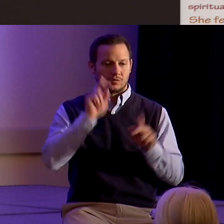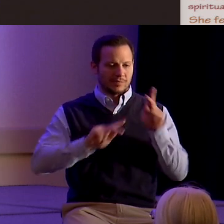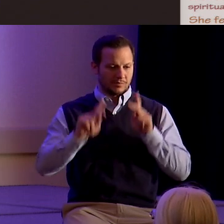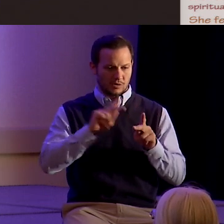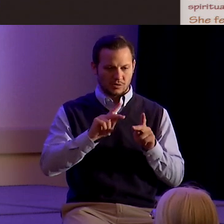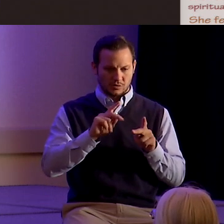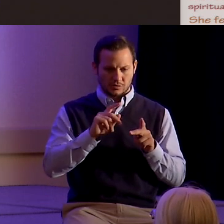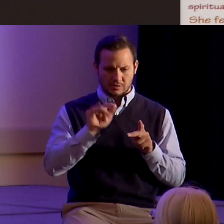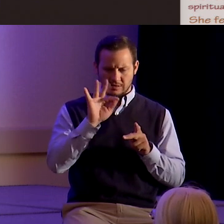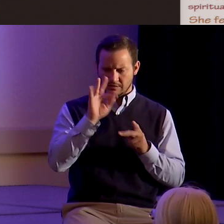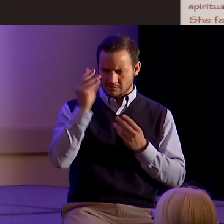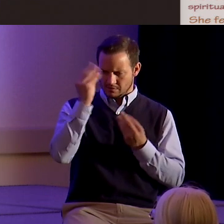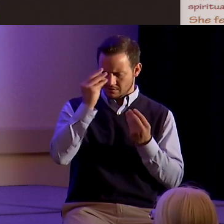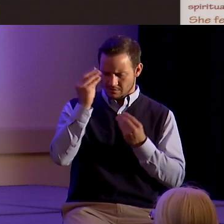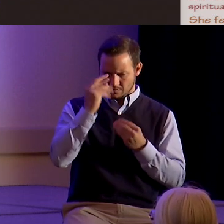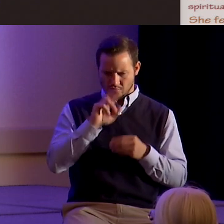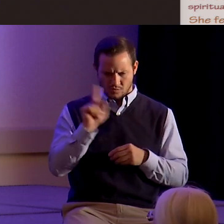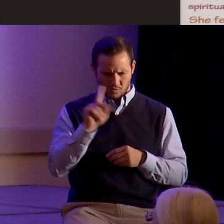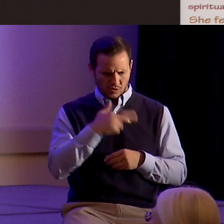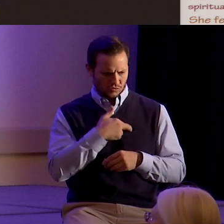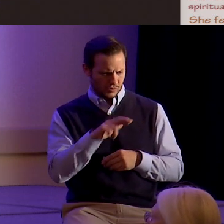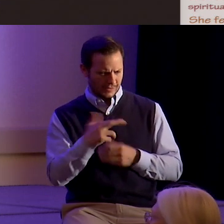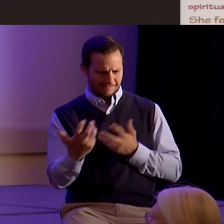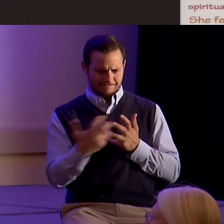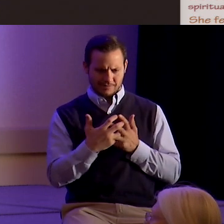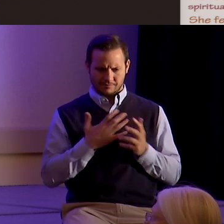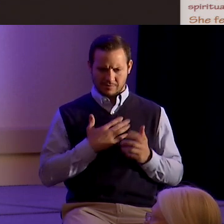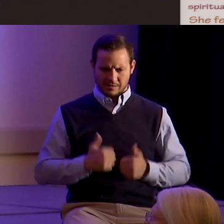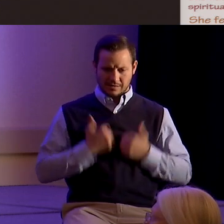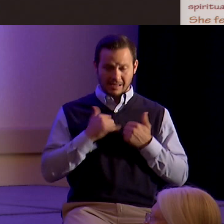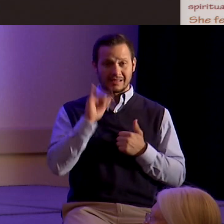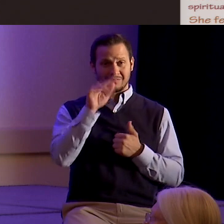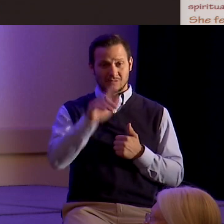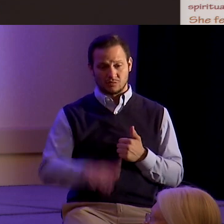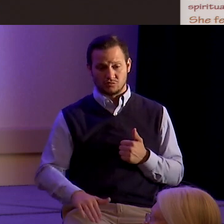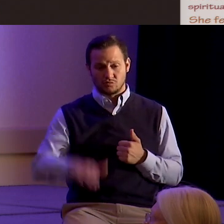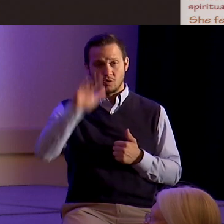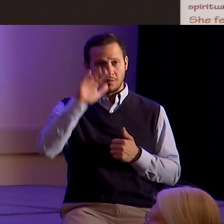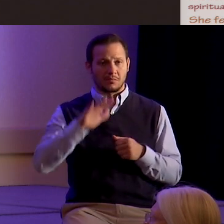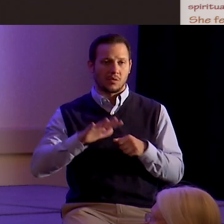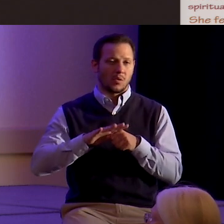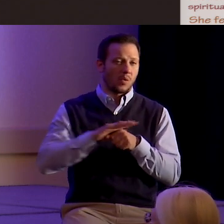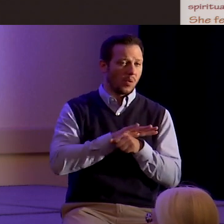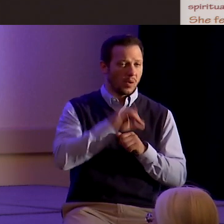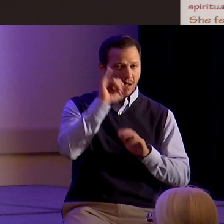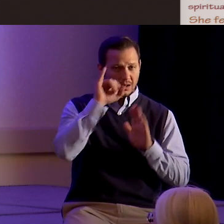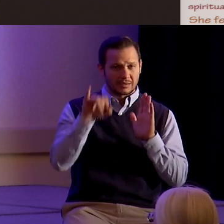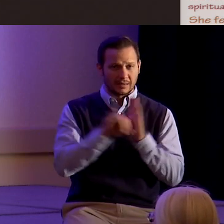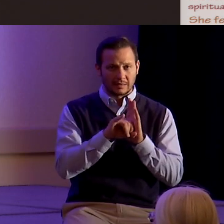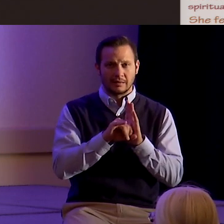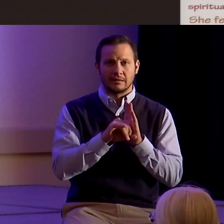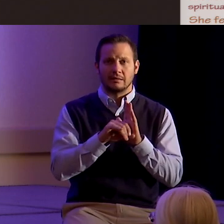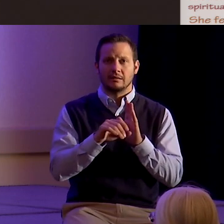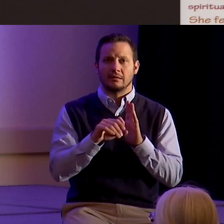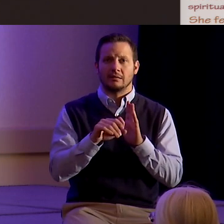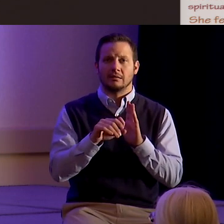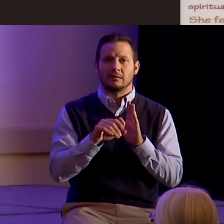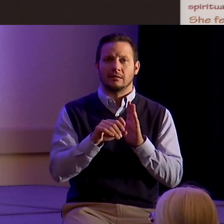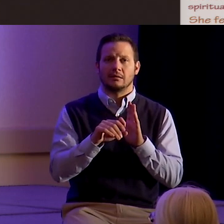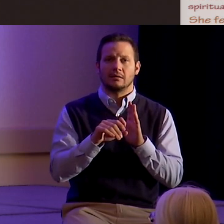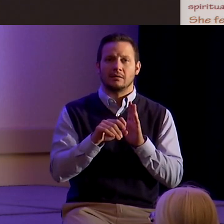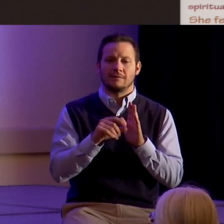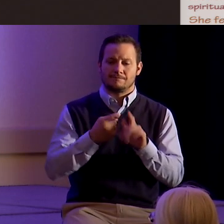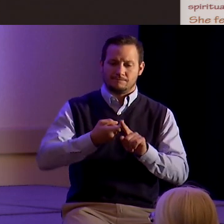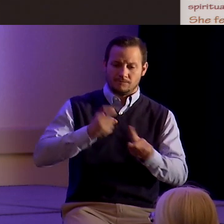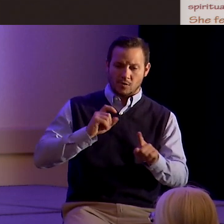to reconsider the role of religion in their life. When you grow up being told that your entire identity is made up of